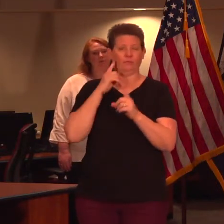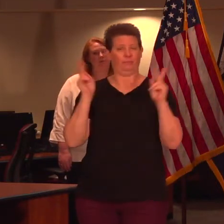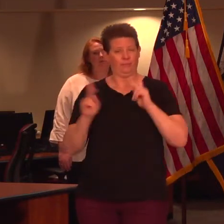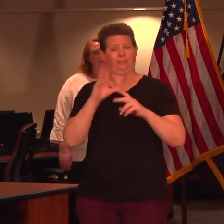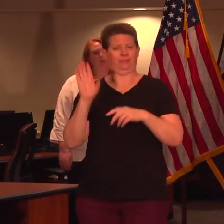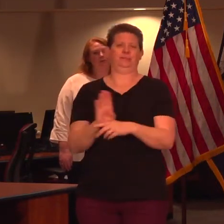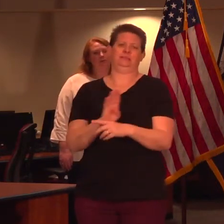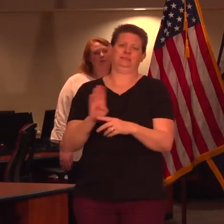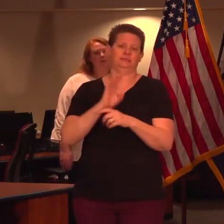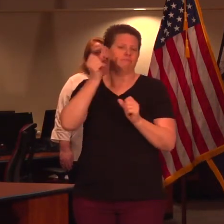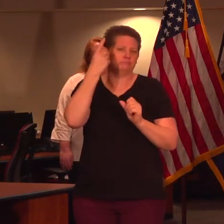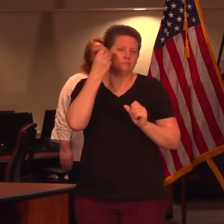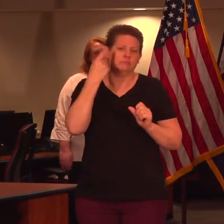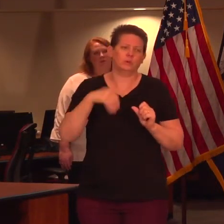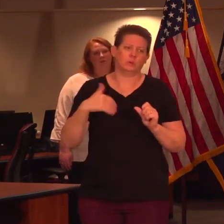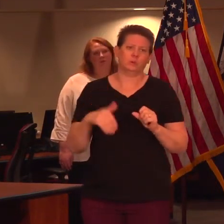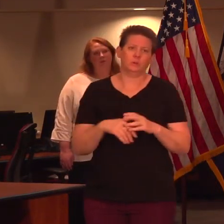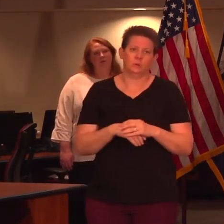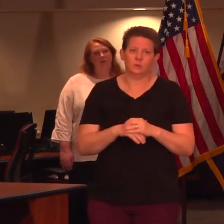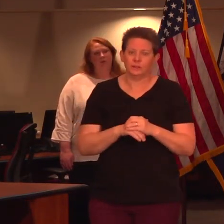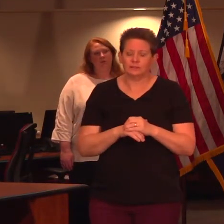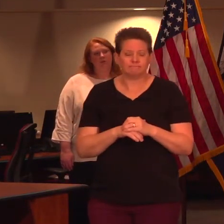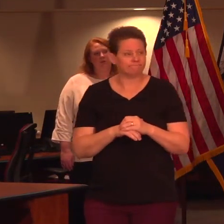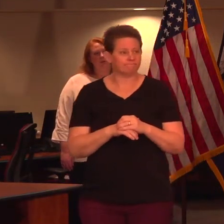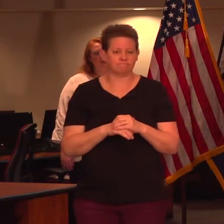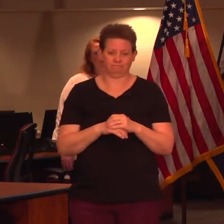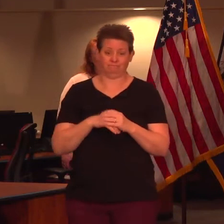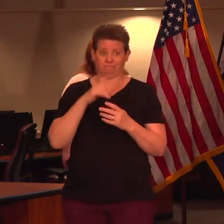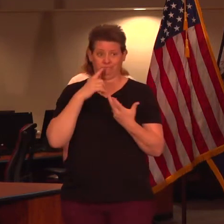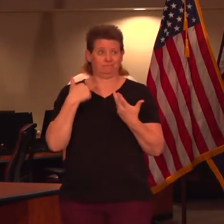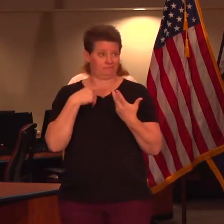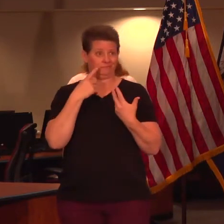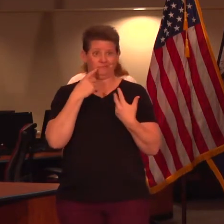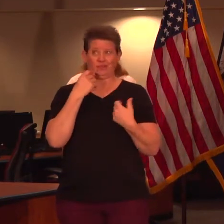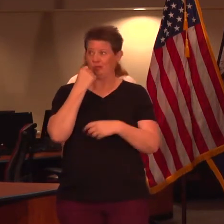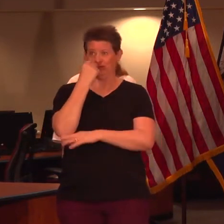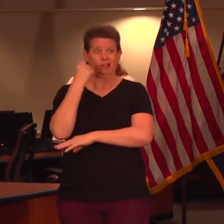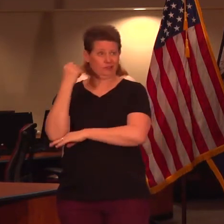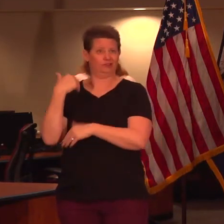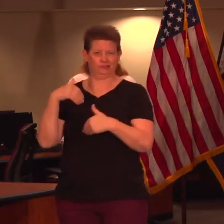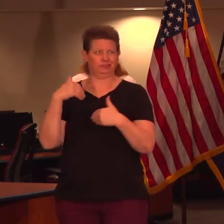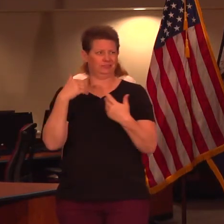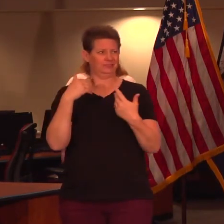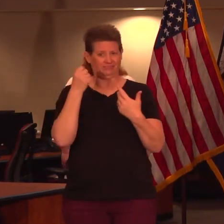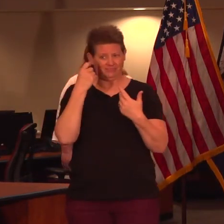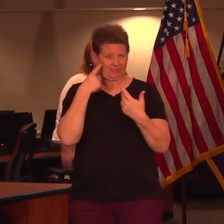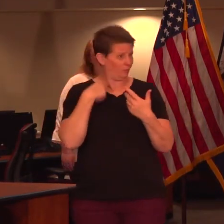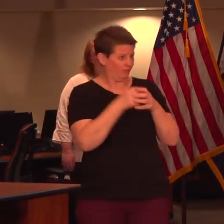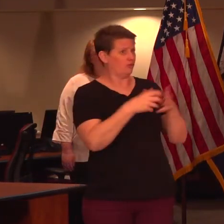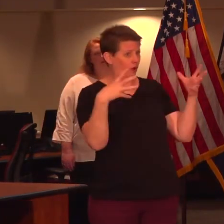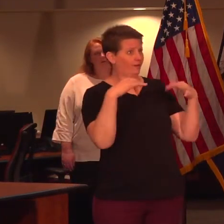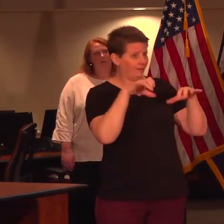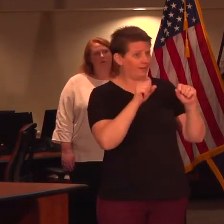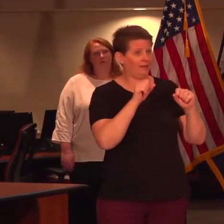Carolina. And, you know, we've been breaking records in business and growth in South Carolina. And